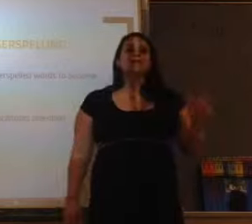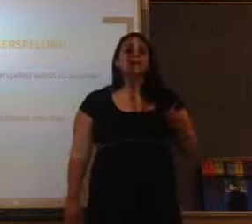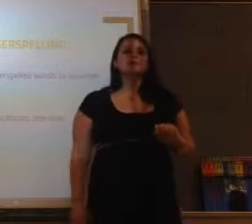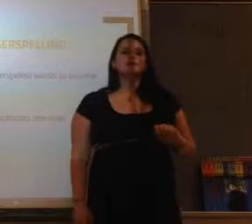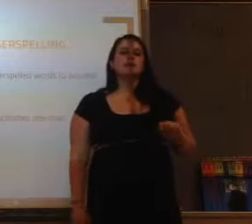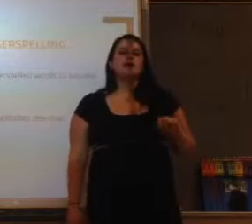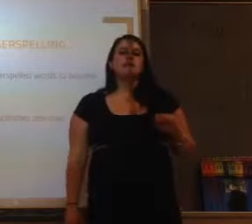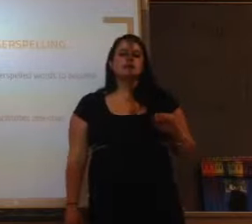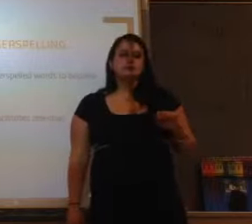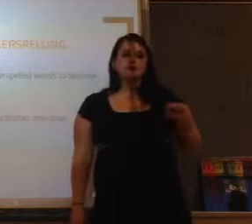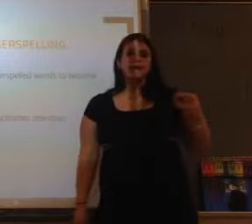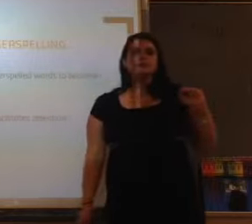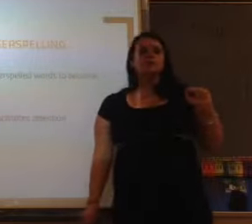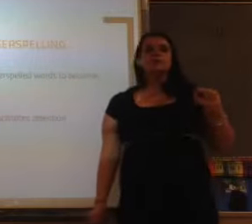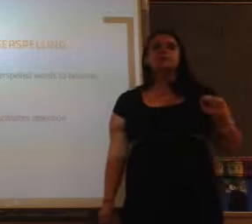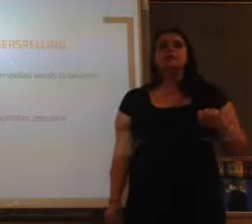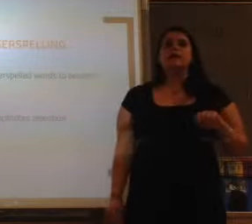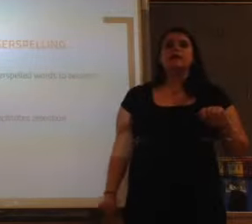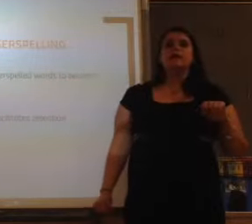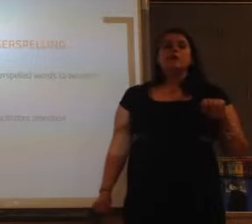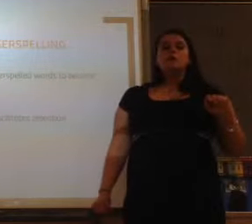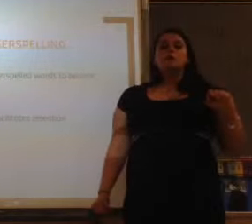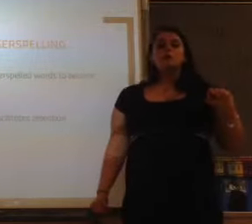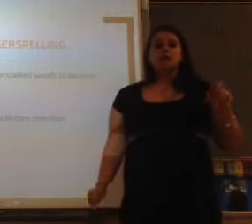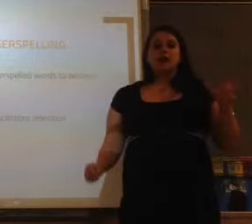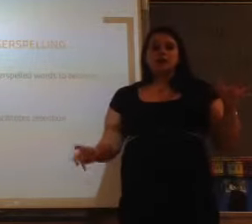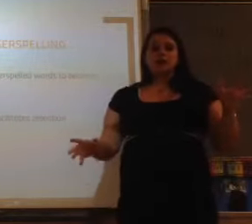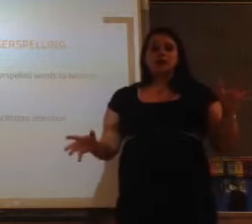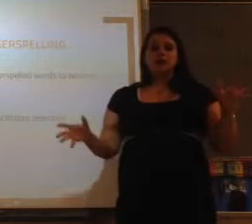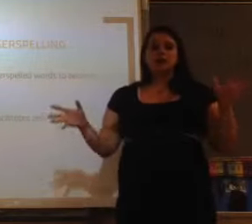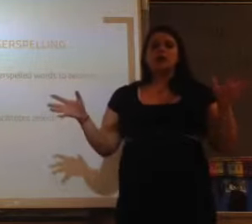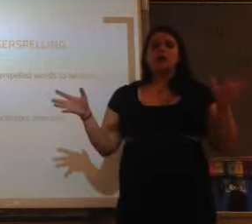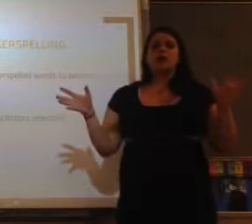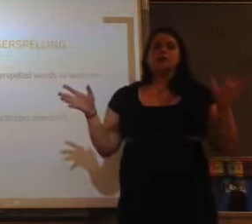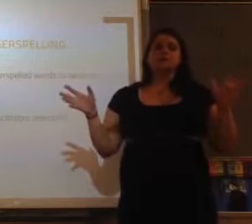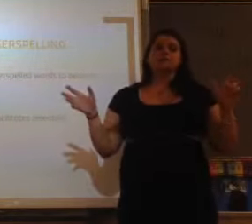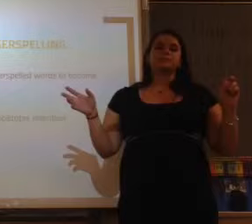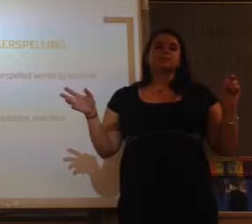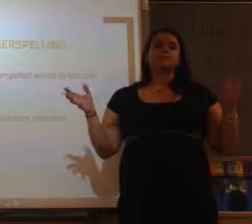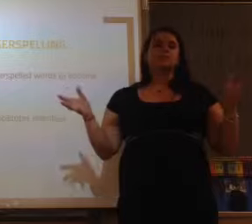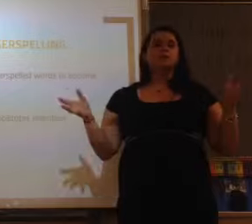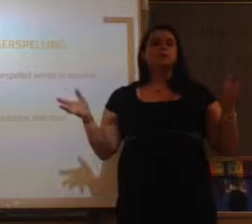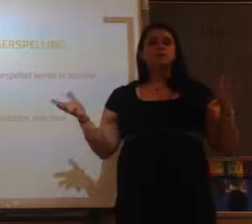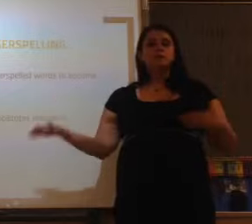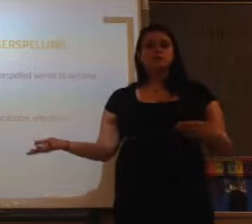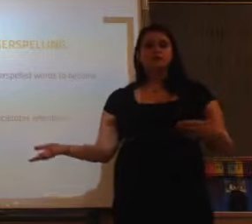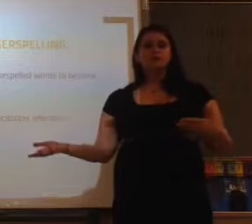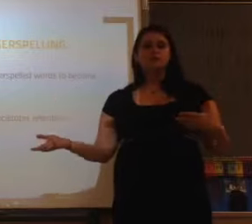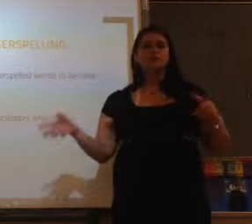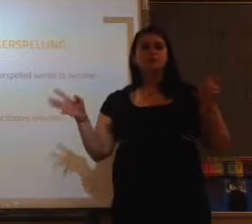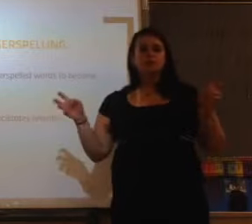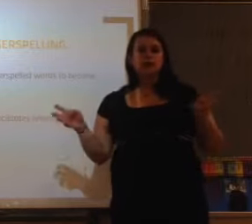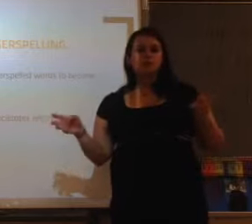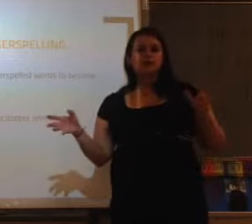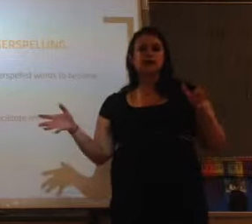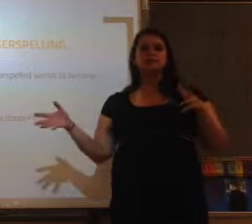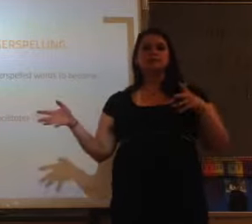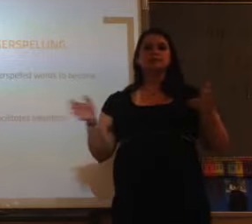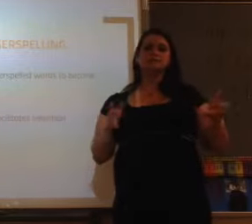Lastly, we have lexicalized fingerspelling, which, as we know, many people refer to as loan signs because they're kind